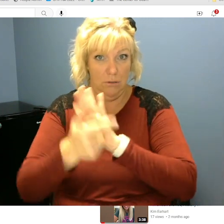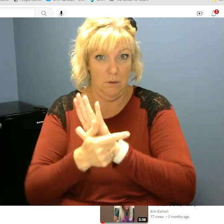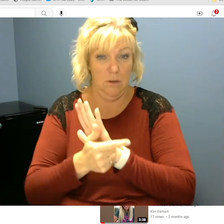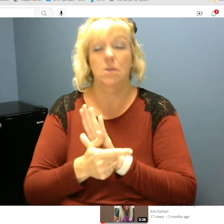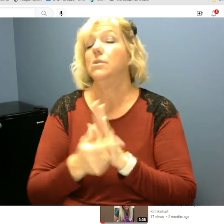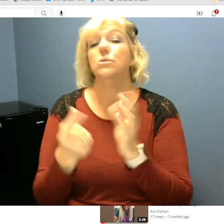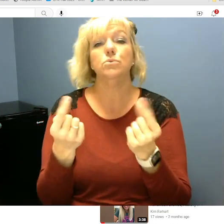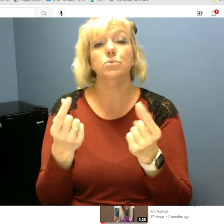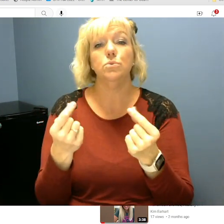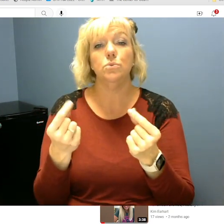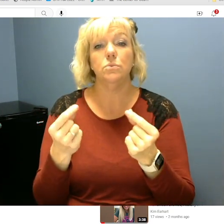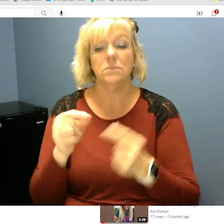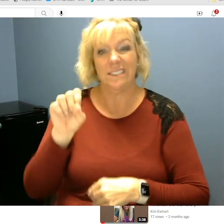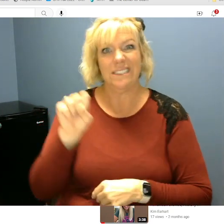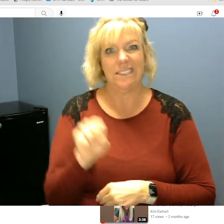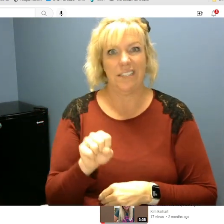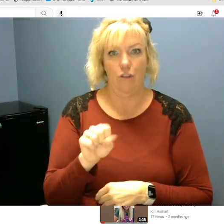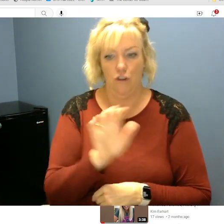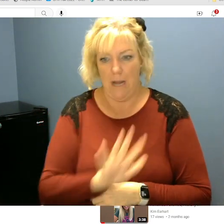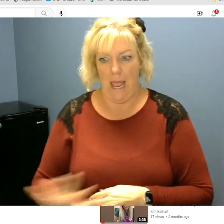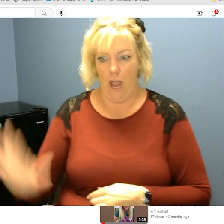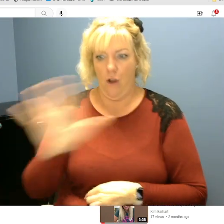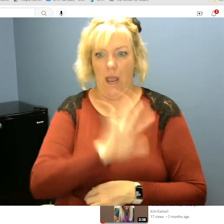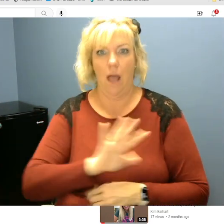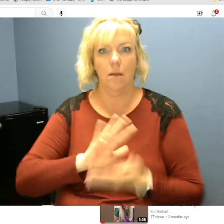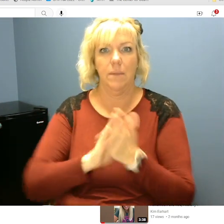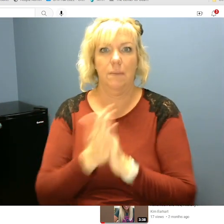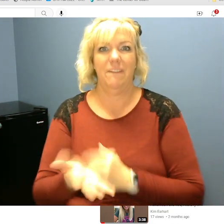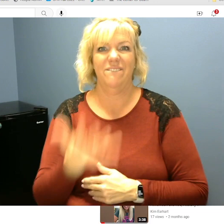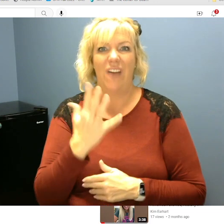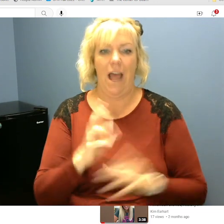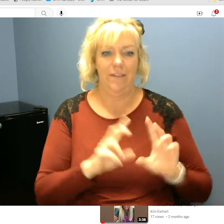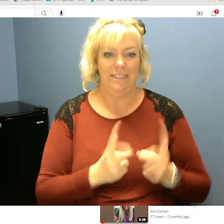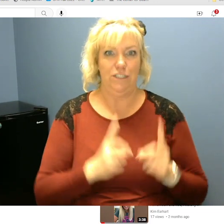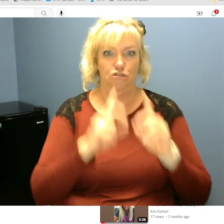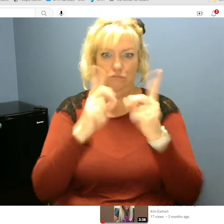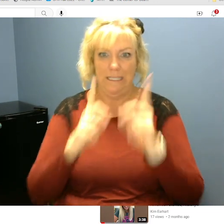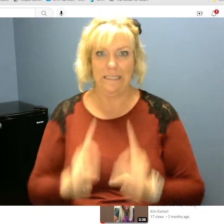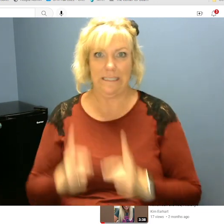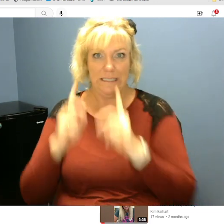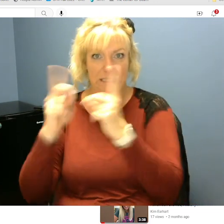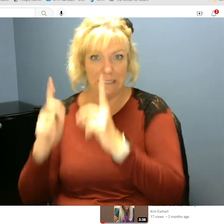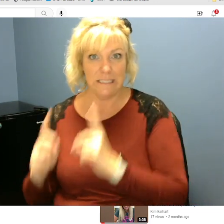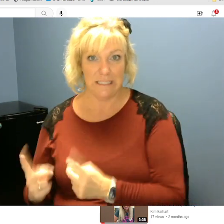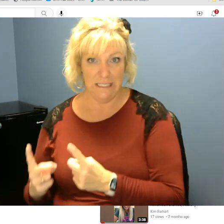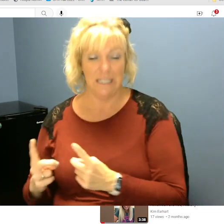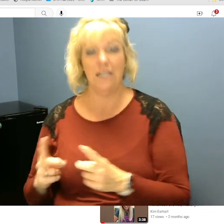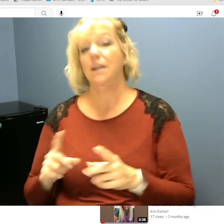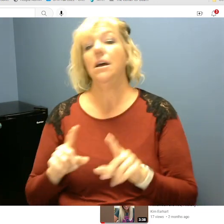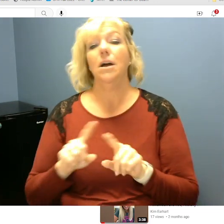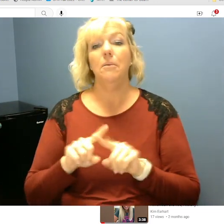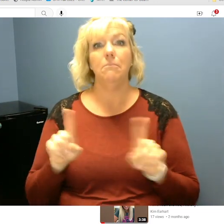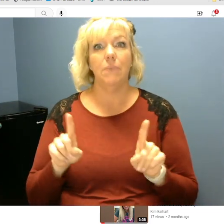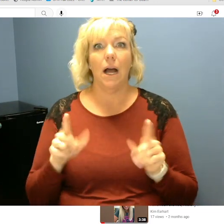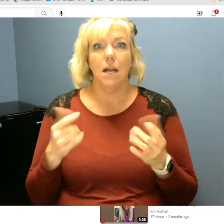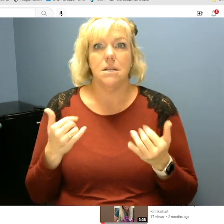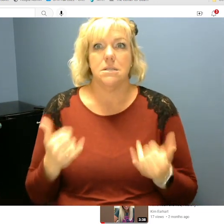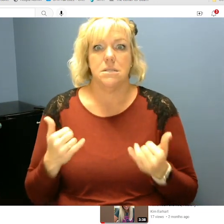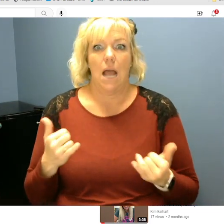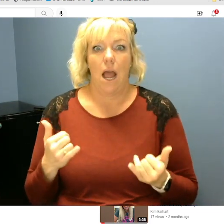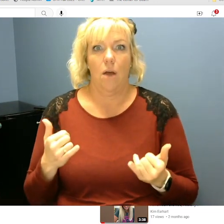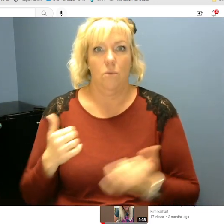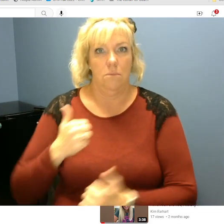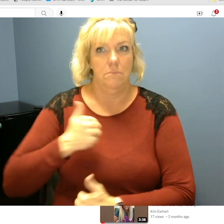and then sent the military down to enforce order. And remember that military sometimes can be black men now. And so imagine from a